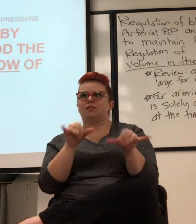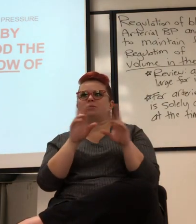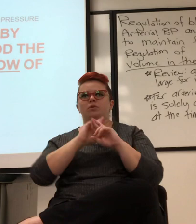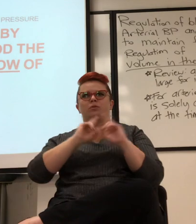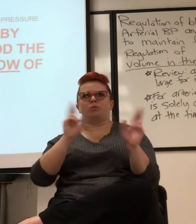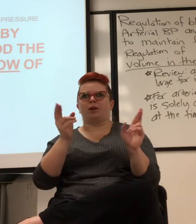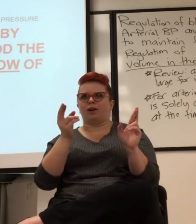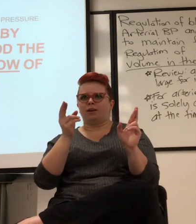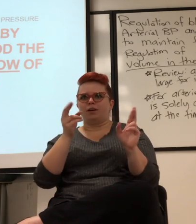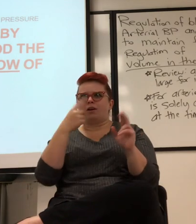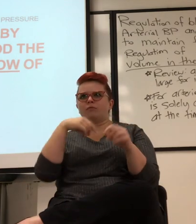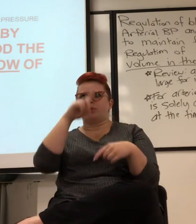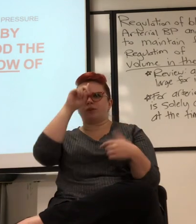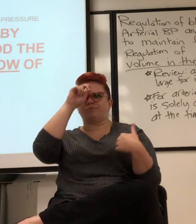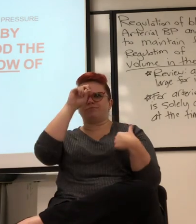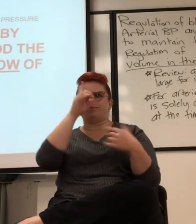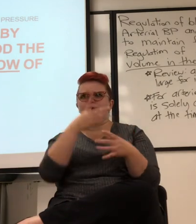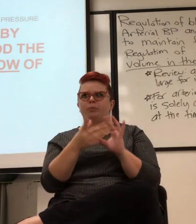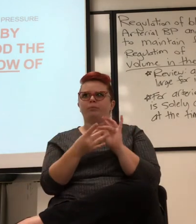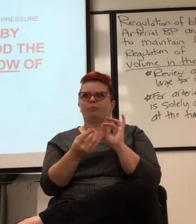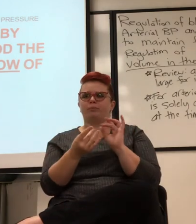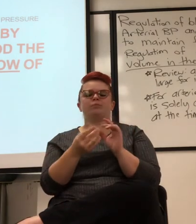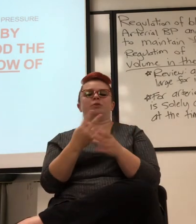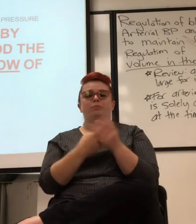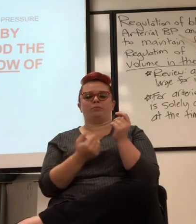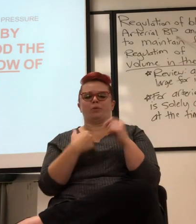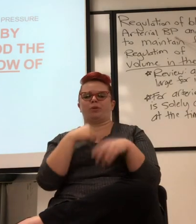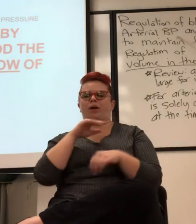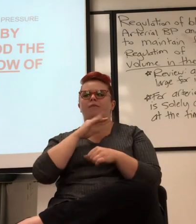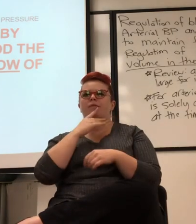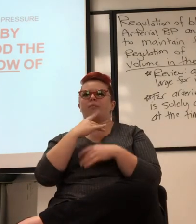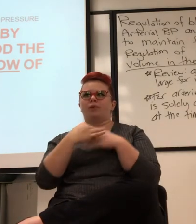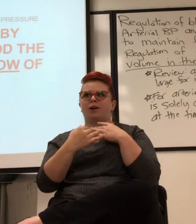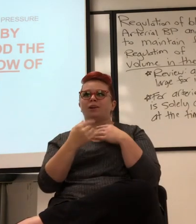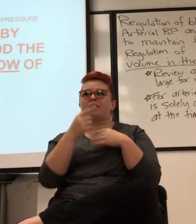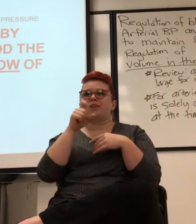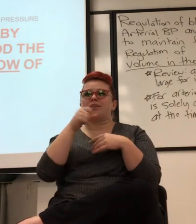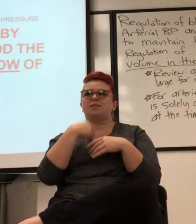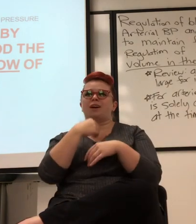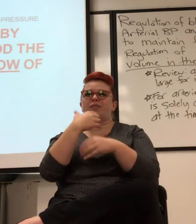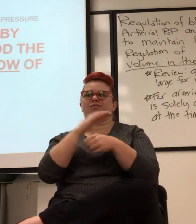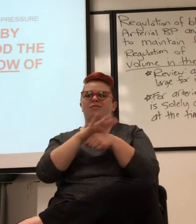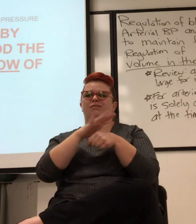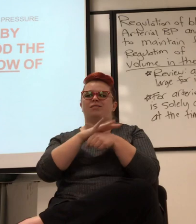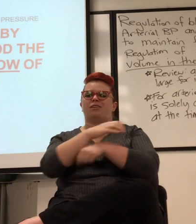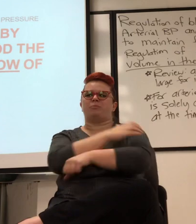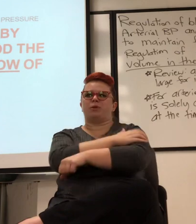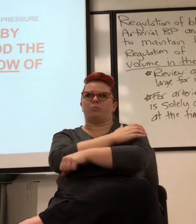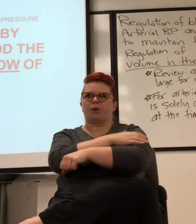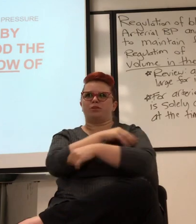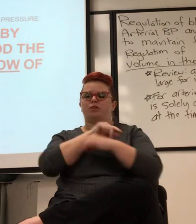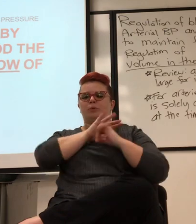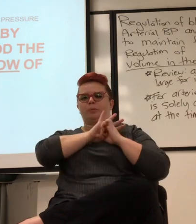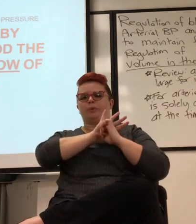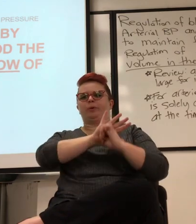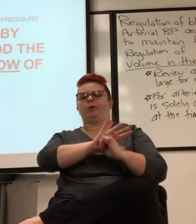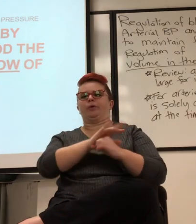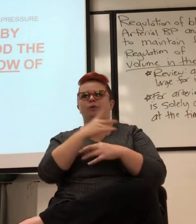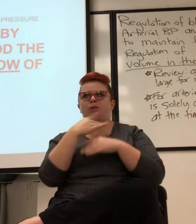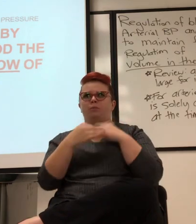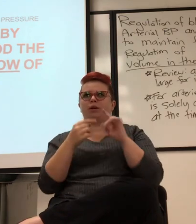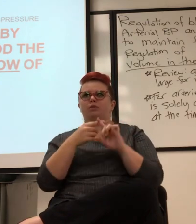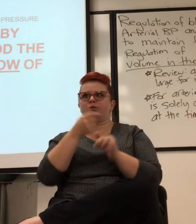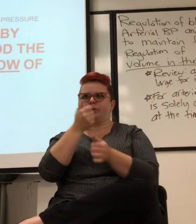get their blood by having enough blood pressure to push blood to those organs. So the thing how the body regulates it is you have to be able to